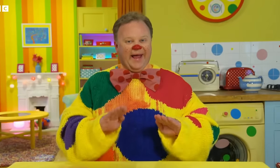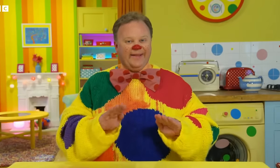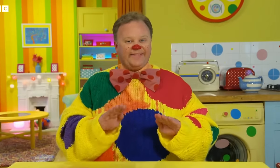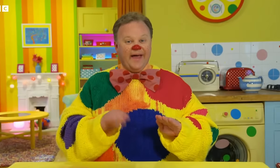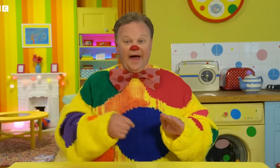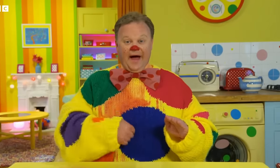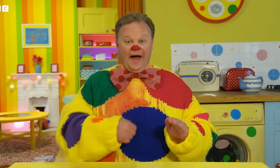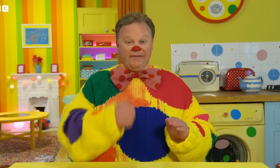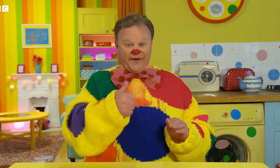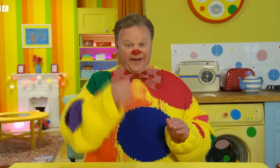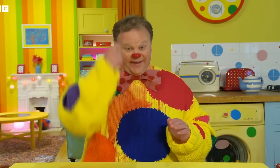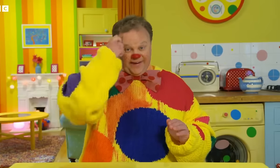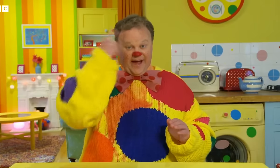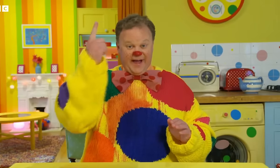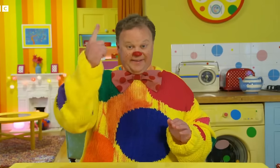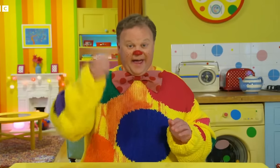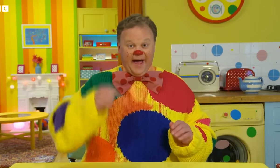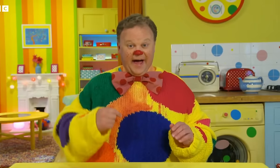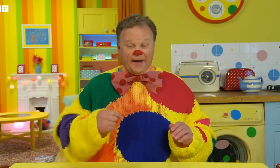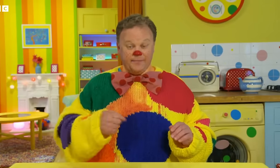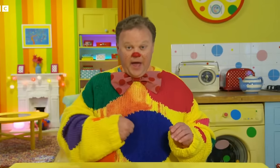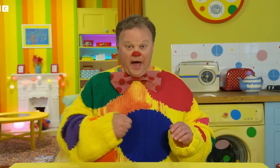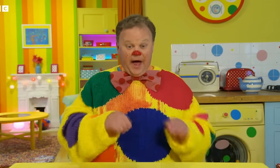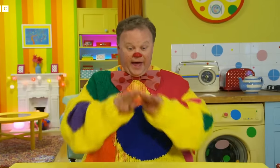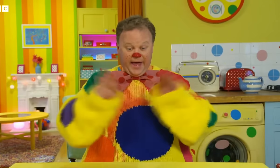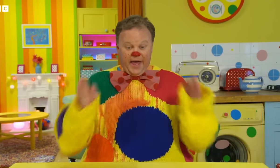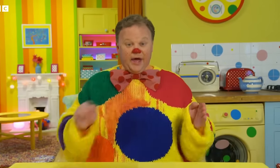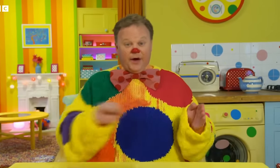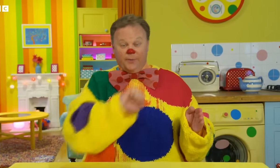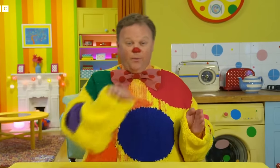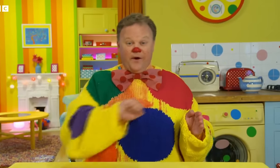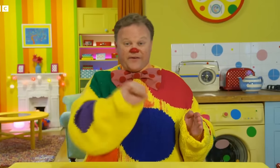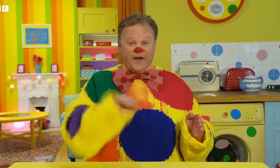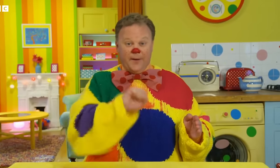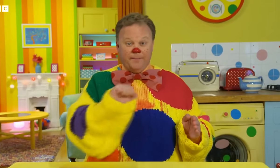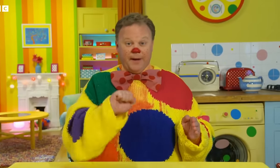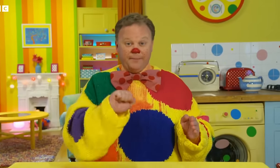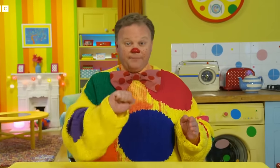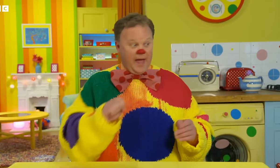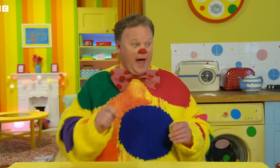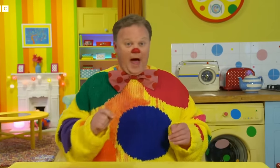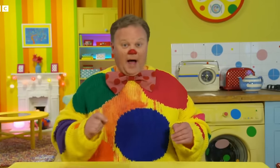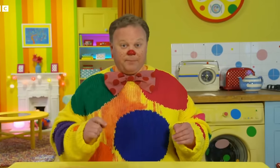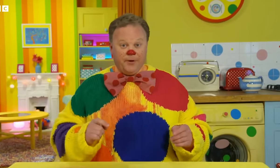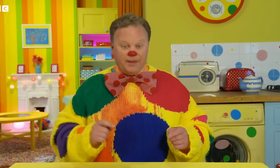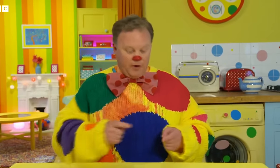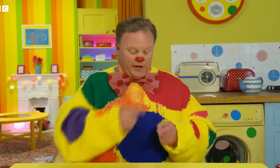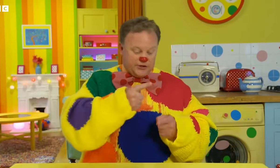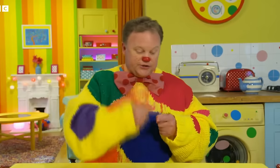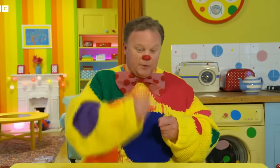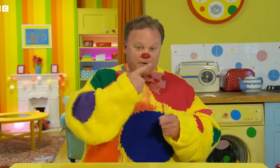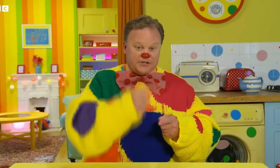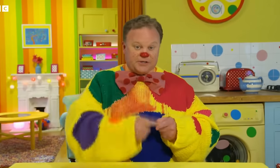Wait, I've got a good idea. I can wash them. I'll put them on a super